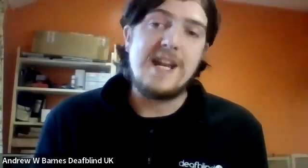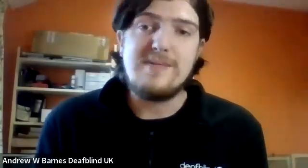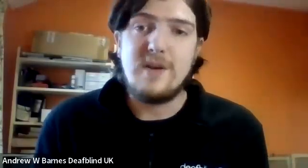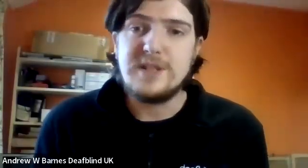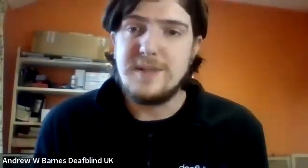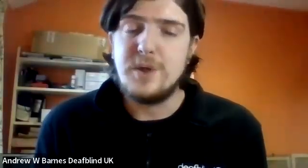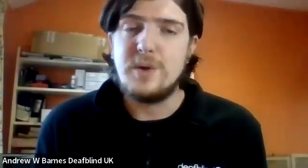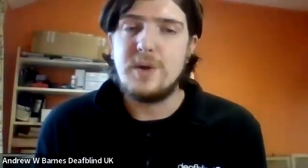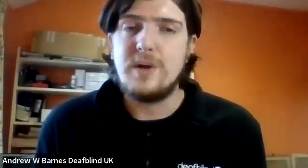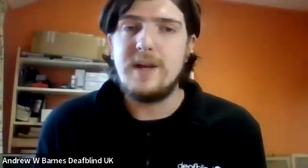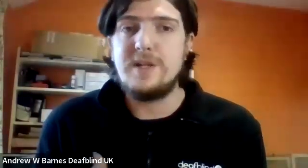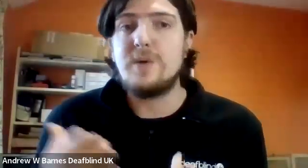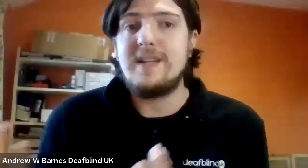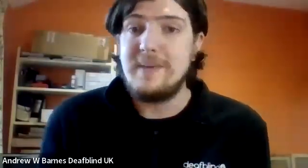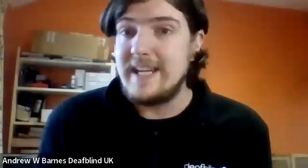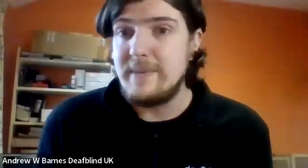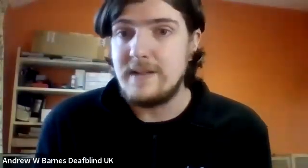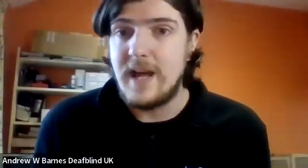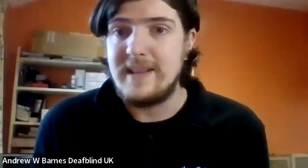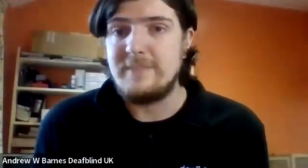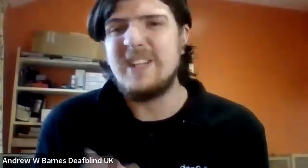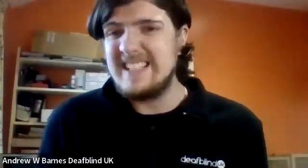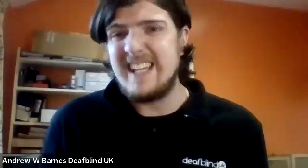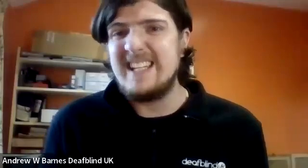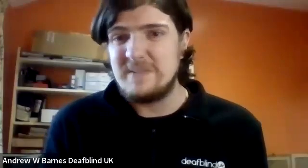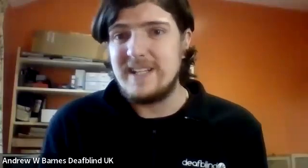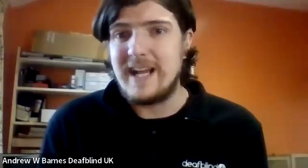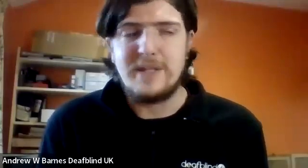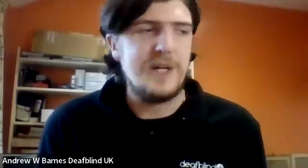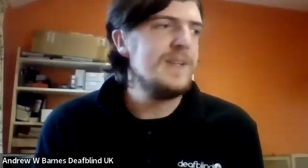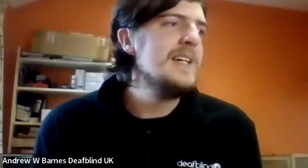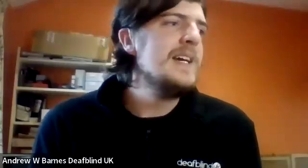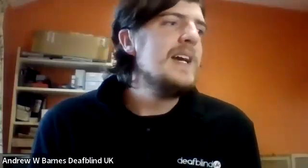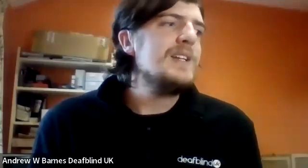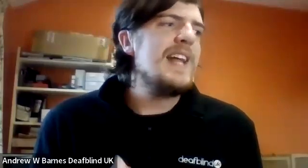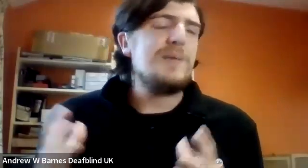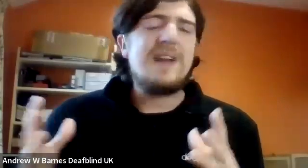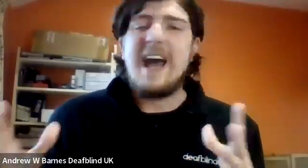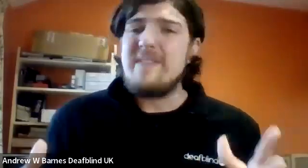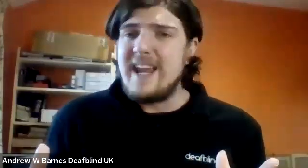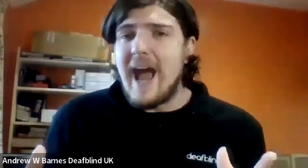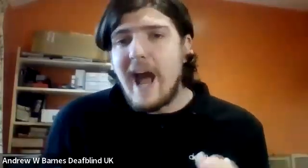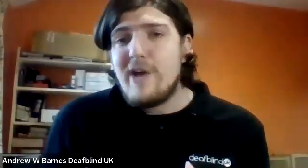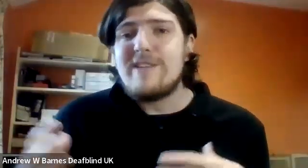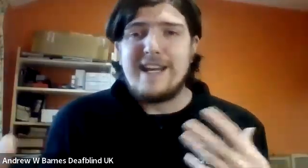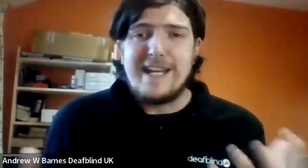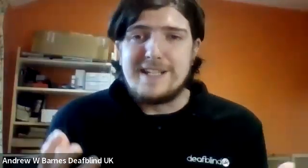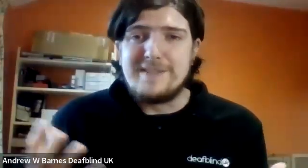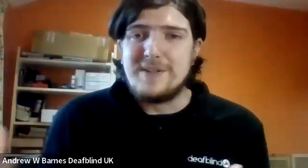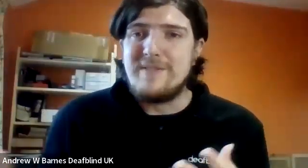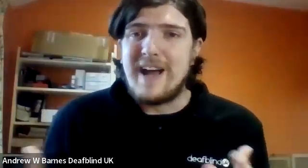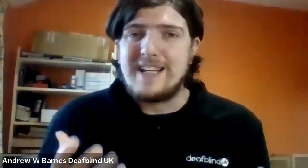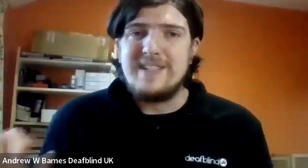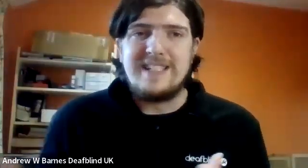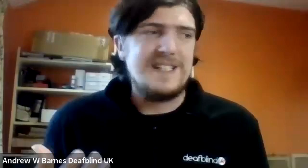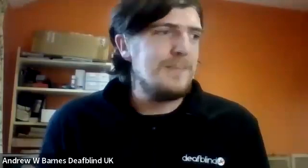opening for people with sensory loss to enjoy the beekeeping thing, because it is something that can be done. Does anyone have any other